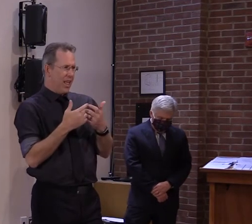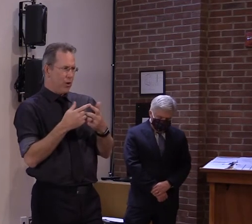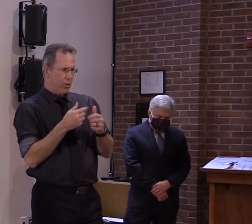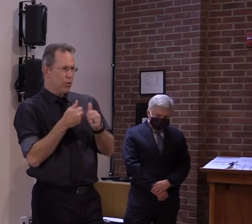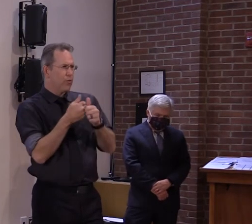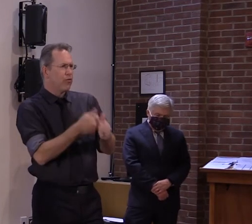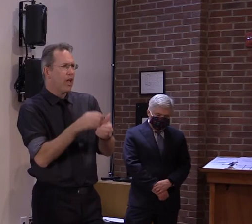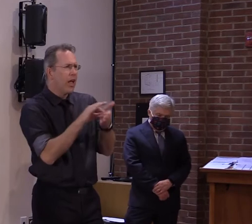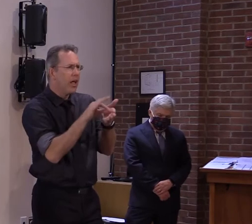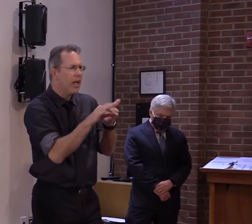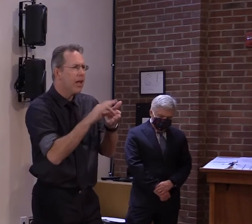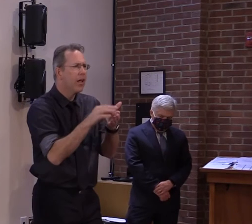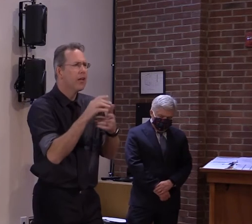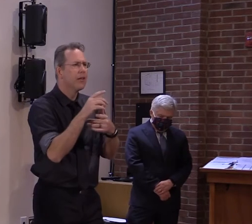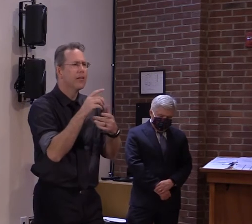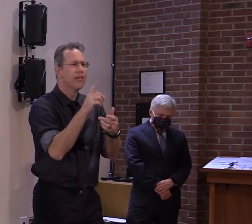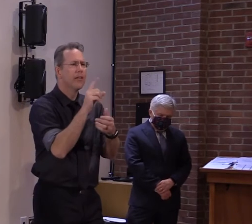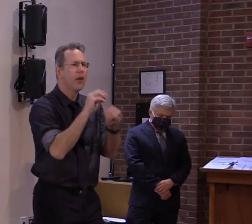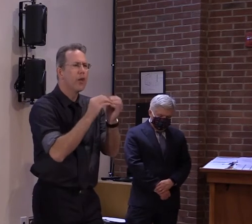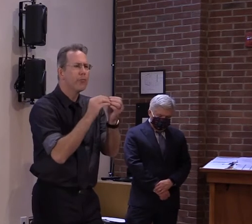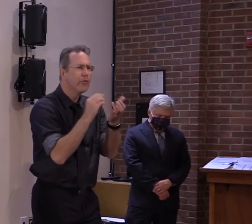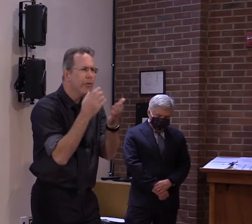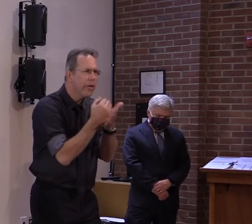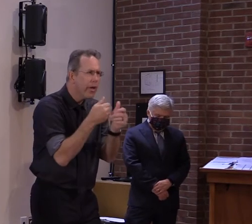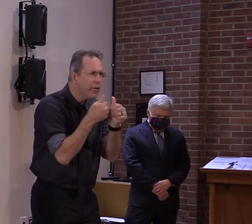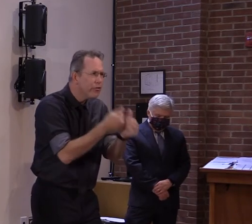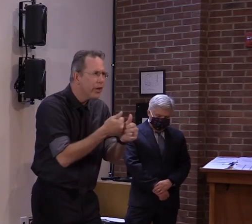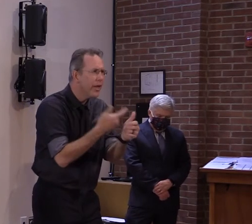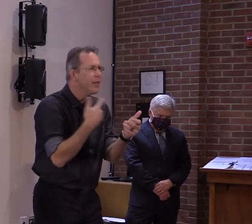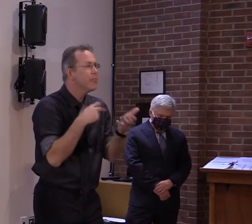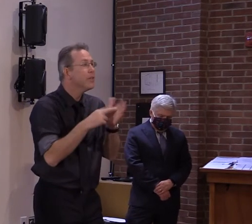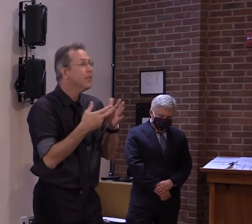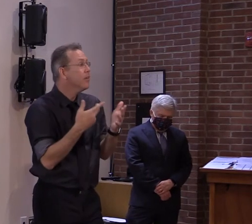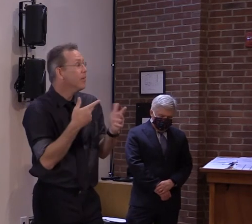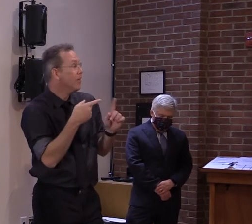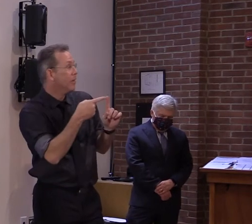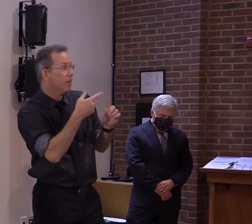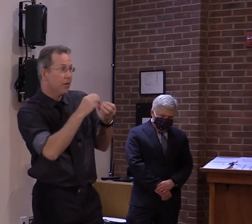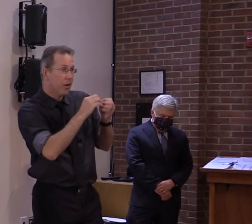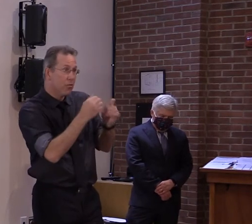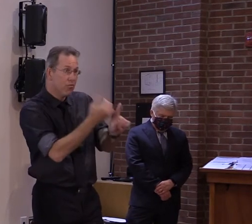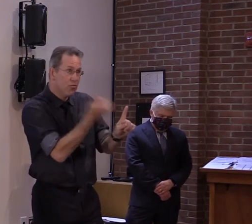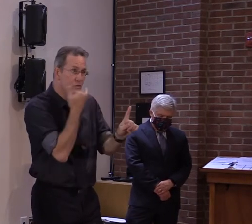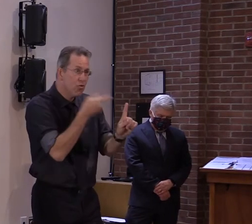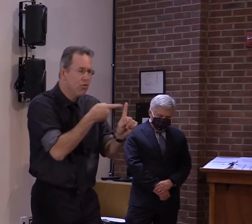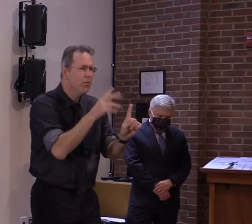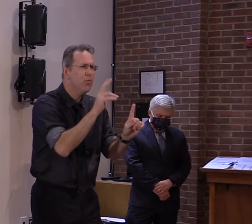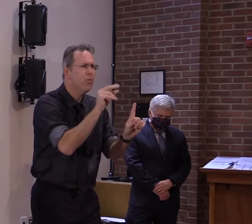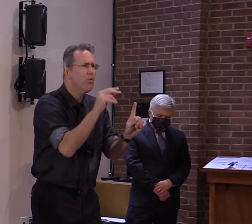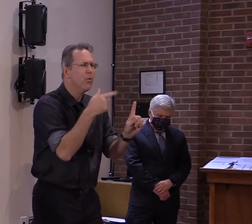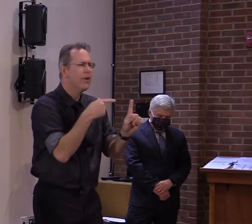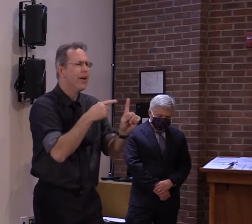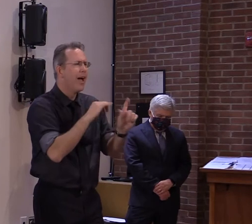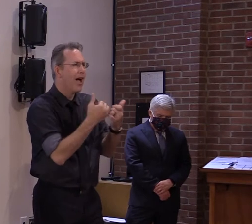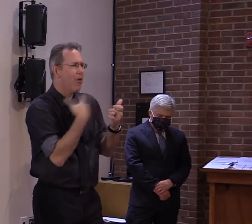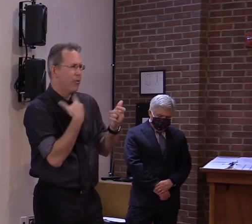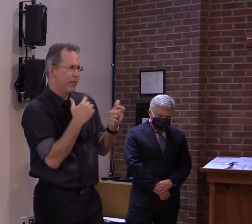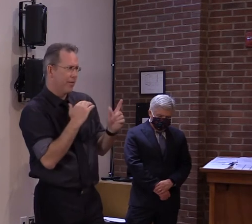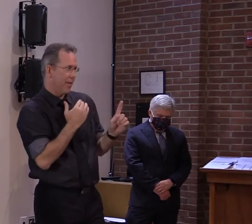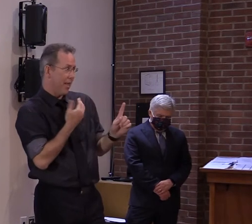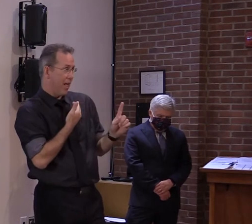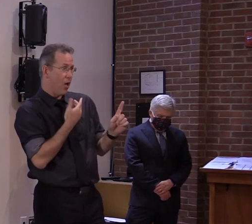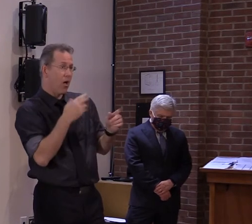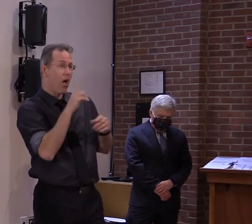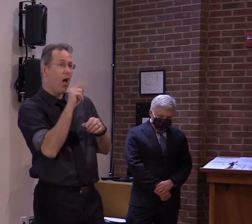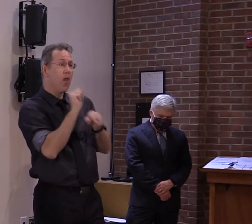incorrect. Based on what is collected, our unemployment rate has gone down and is